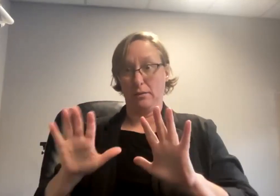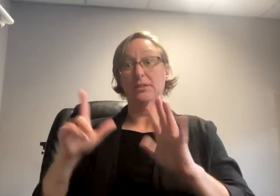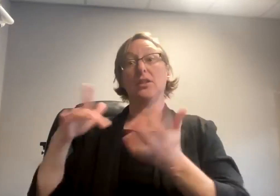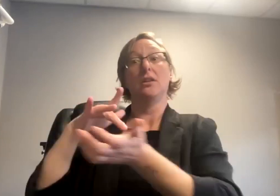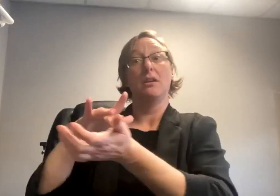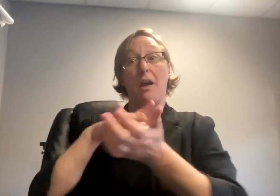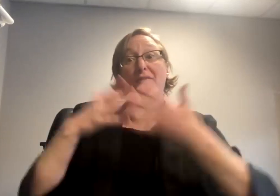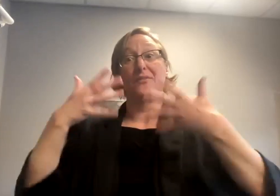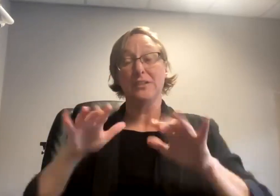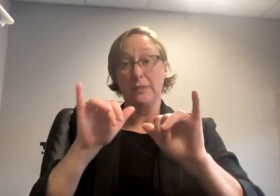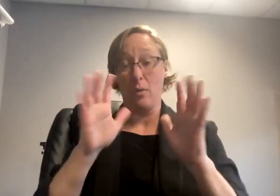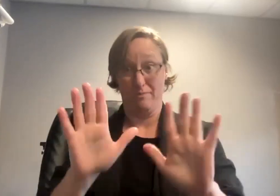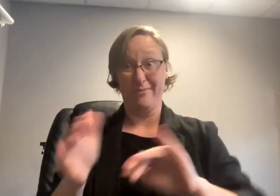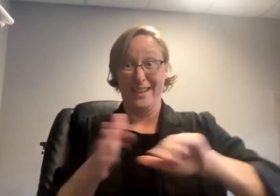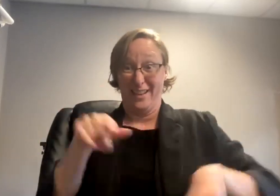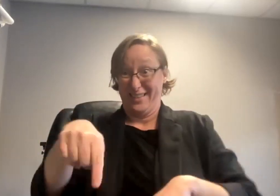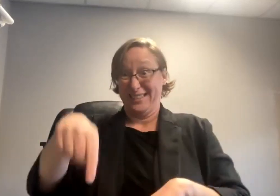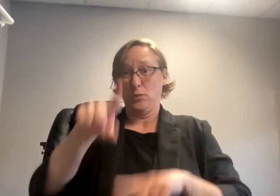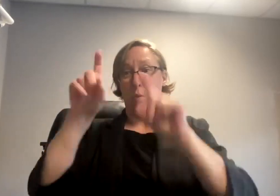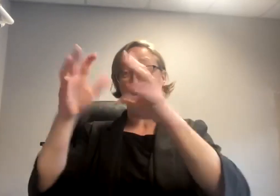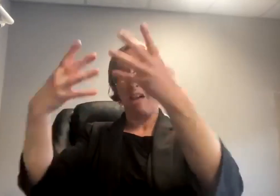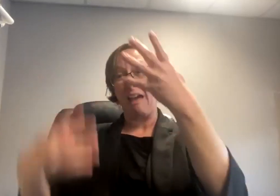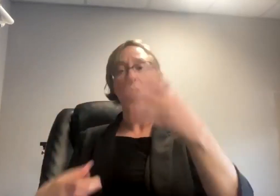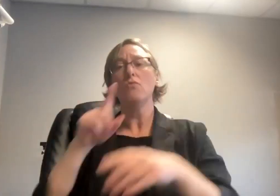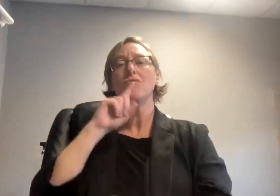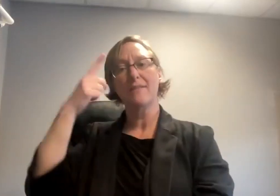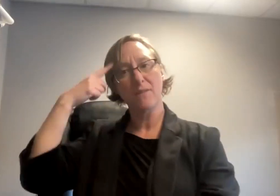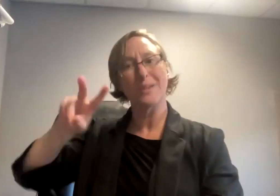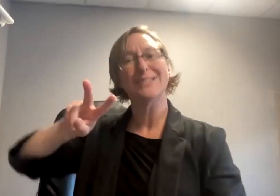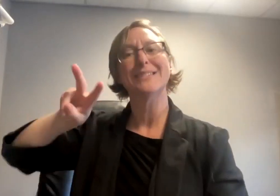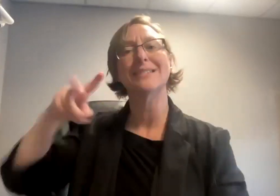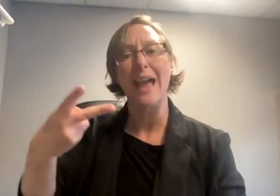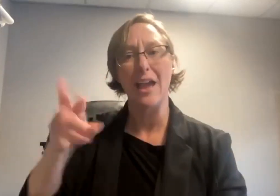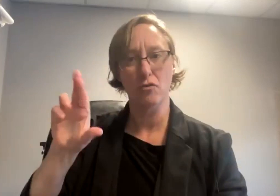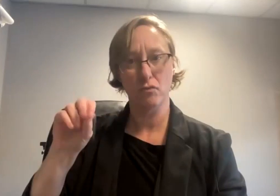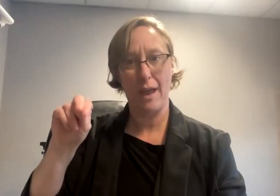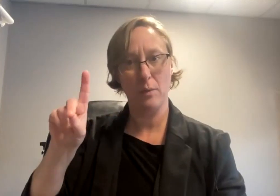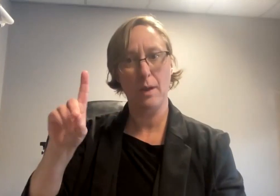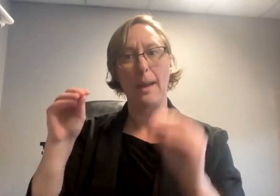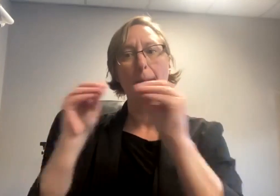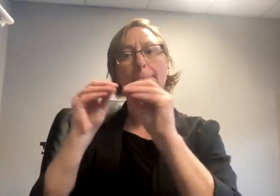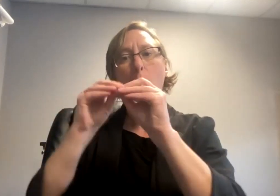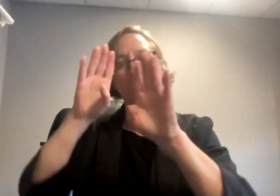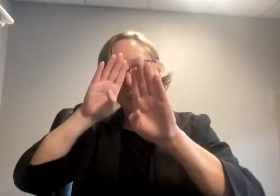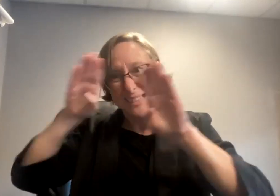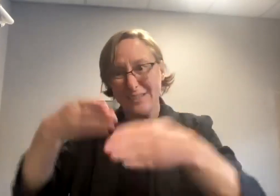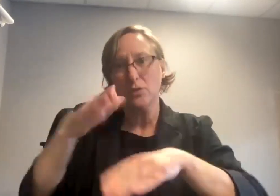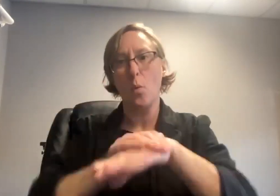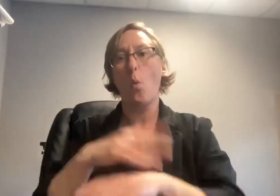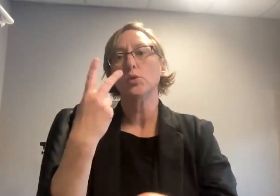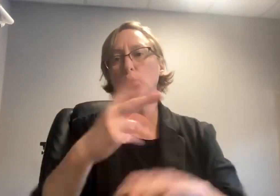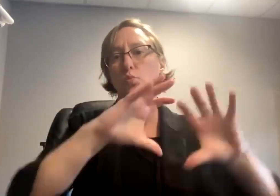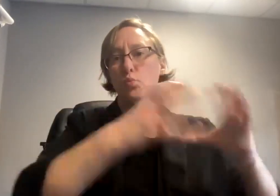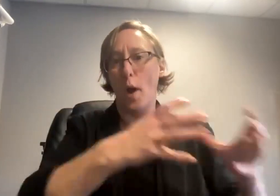meeting. Those are those 7 questions that we've been asking as standard in all of these meetings. So for the